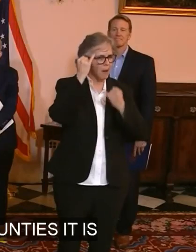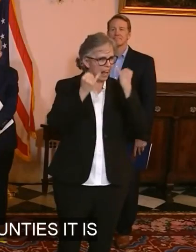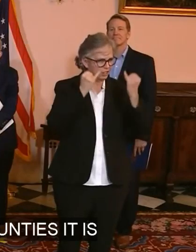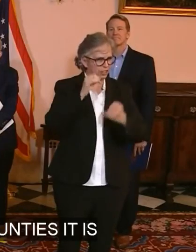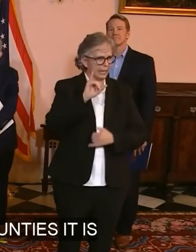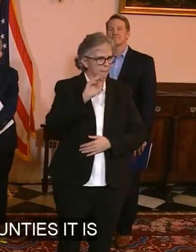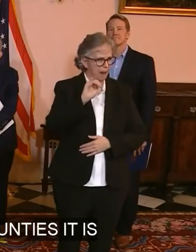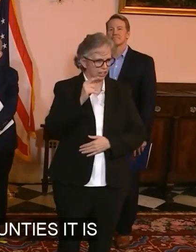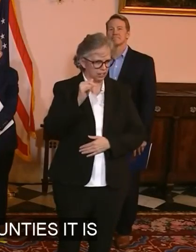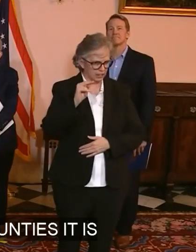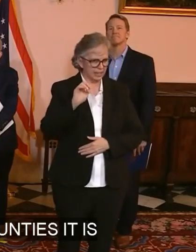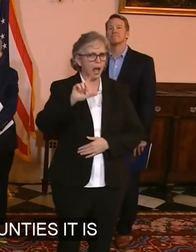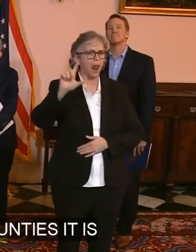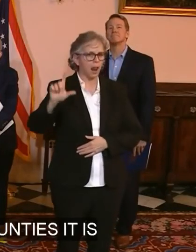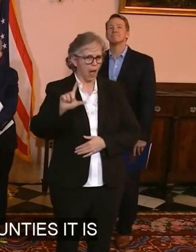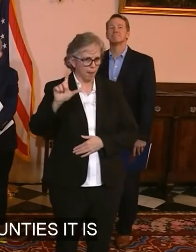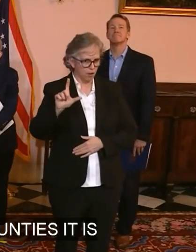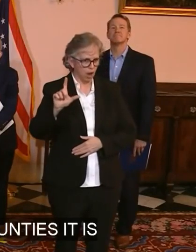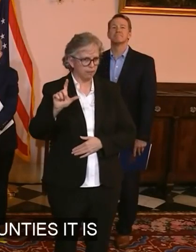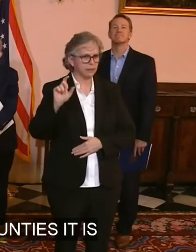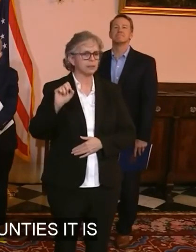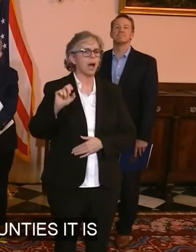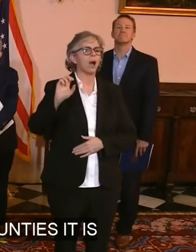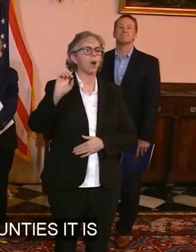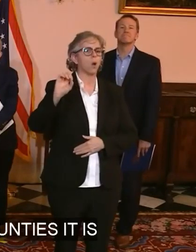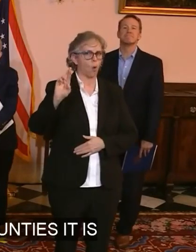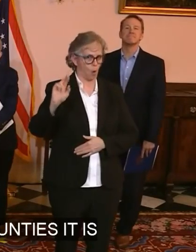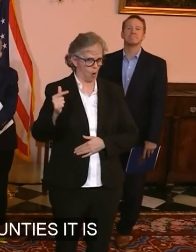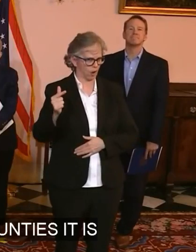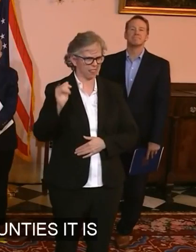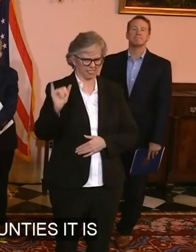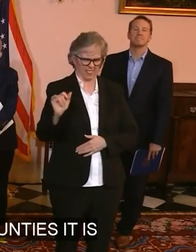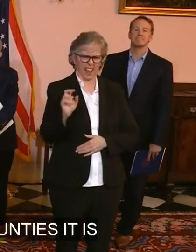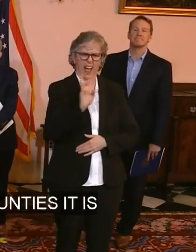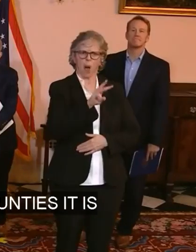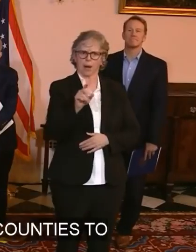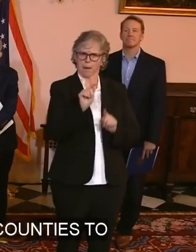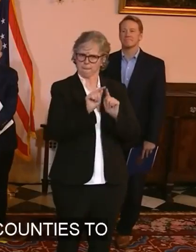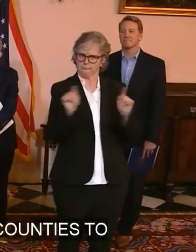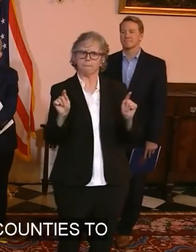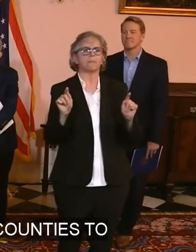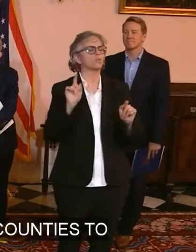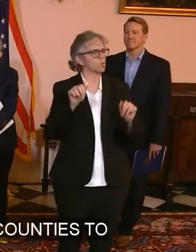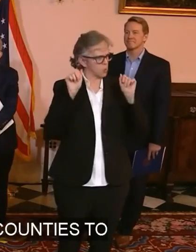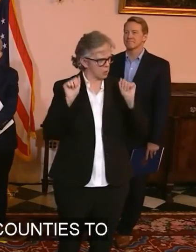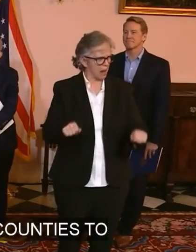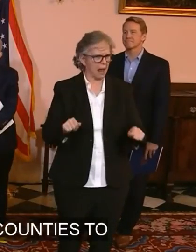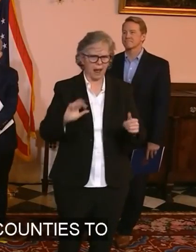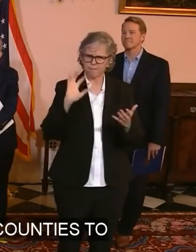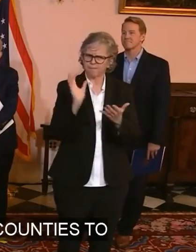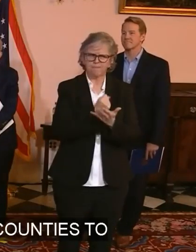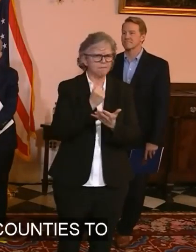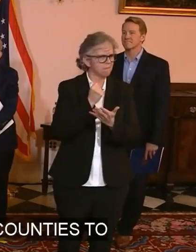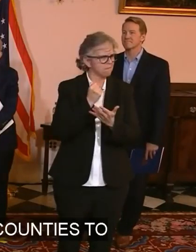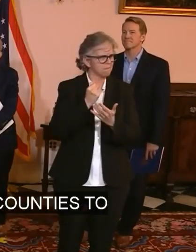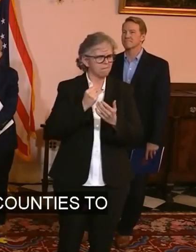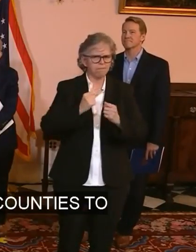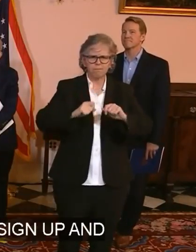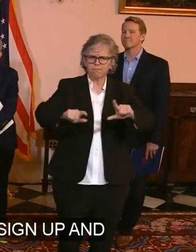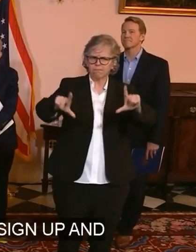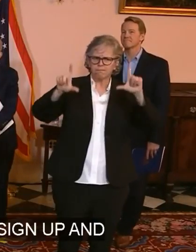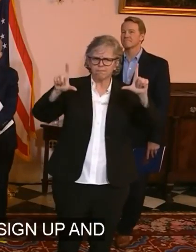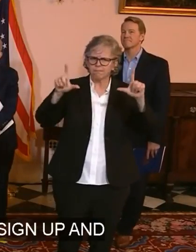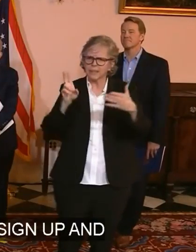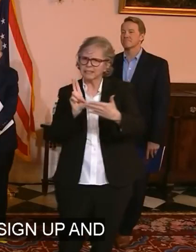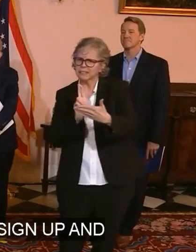counties to go. But if you go to that website, you can sign up, and just as soon as it's available in your county, you will